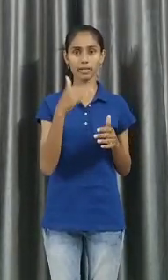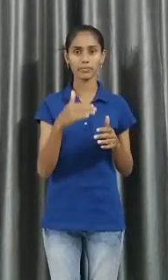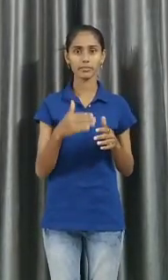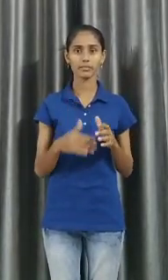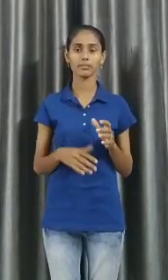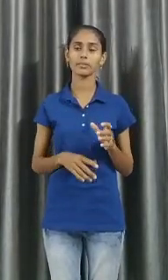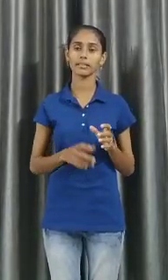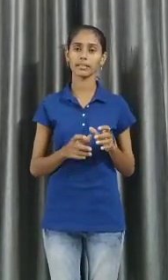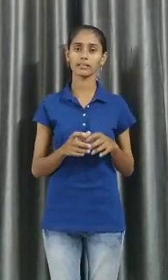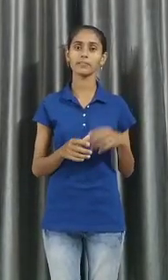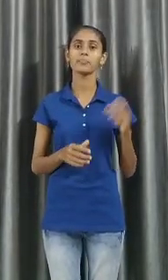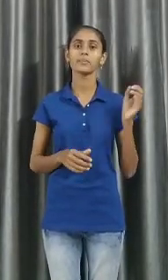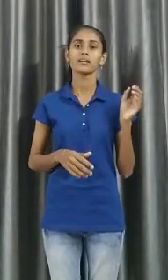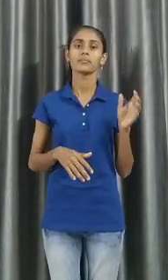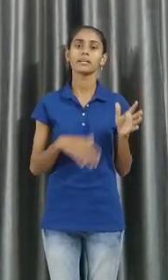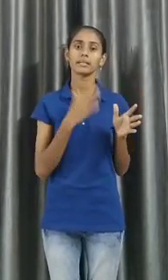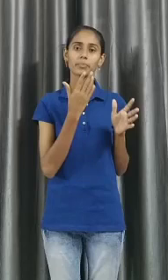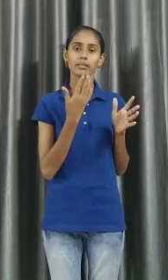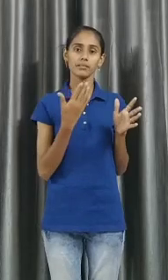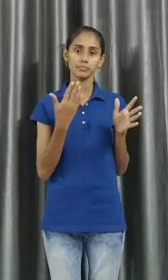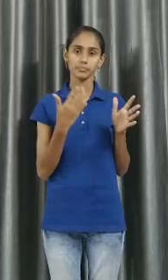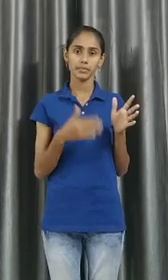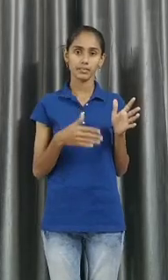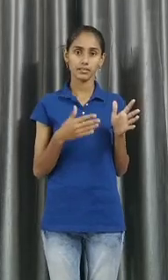by one we create a multiple